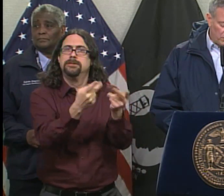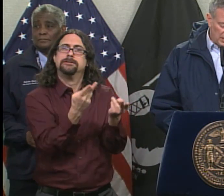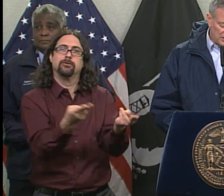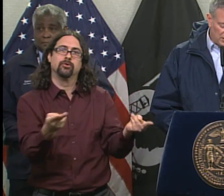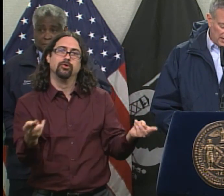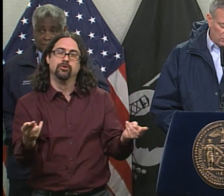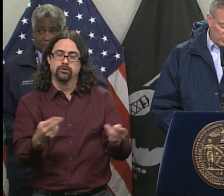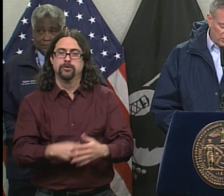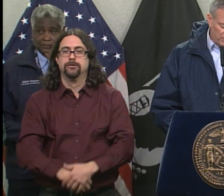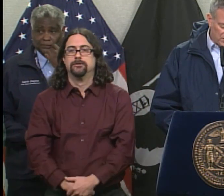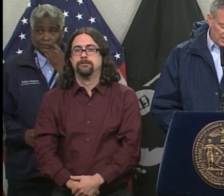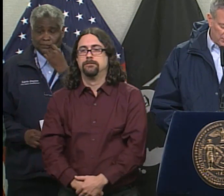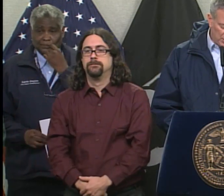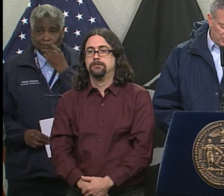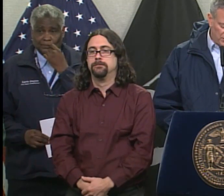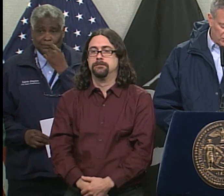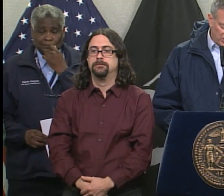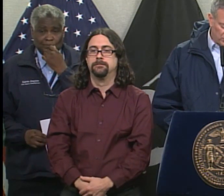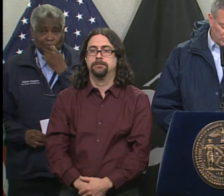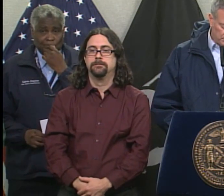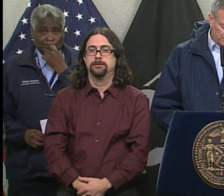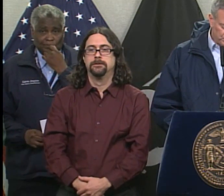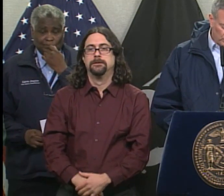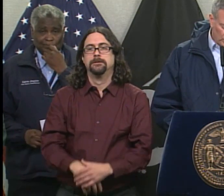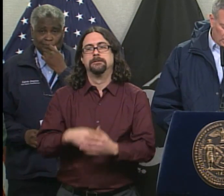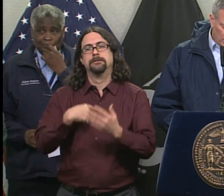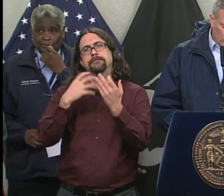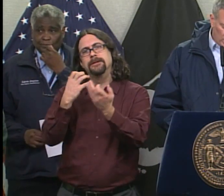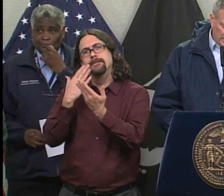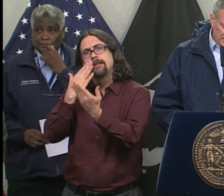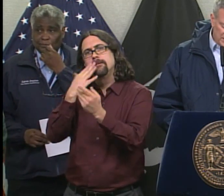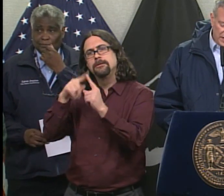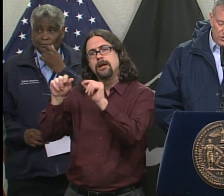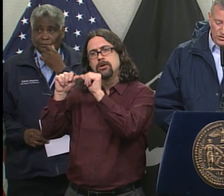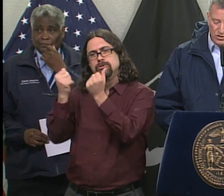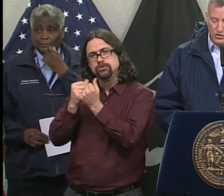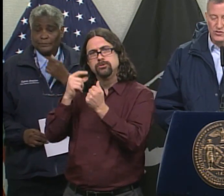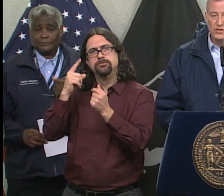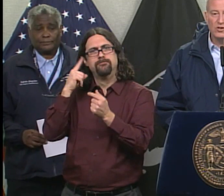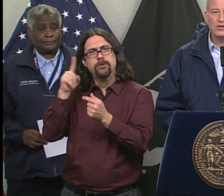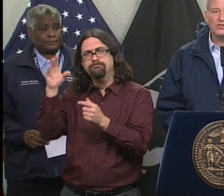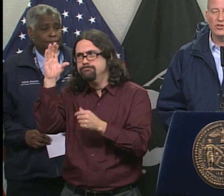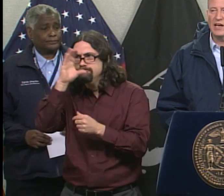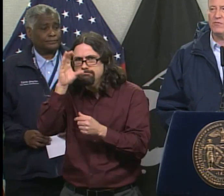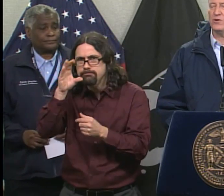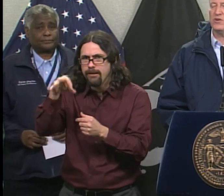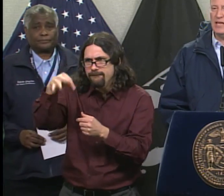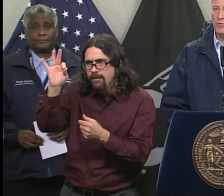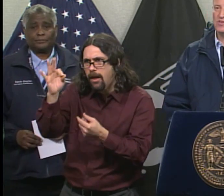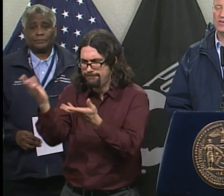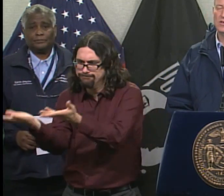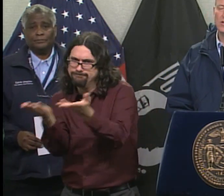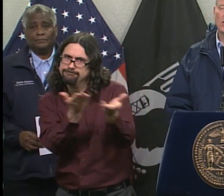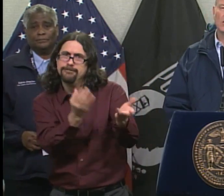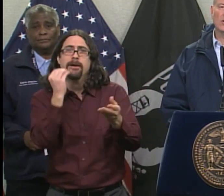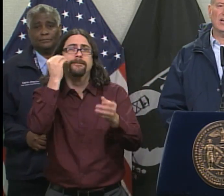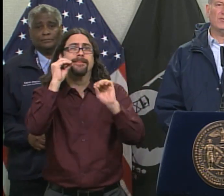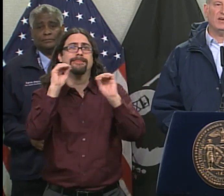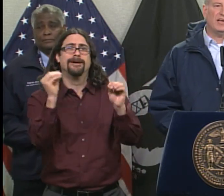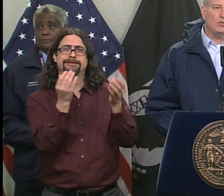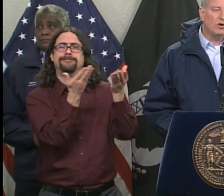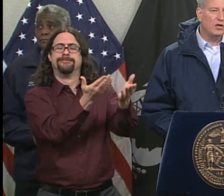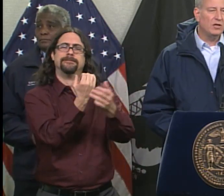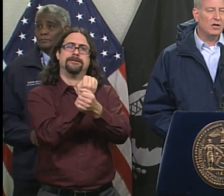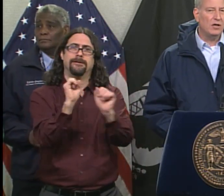for their excellent outreach efforts getting people into shelter. Want to continue to urge New Yorkers, look out for your neighbors. Look out